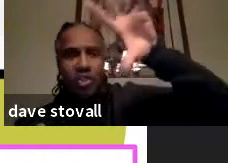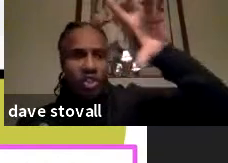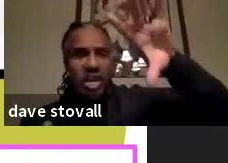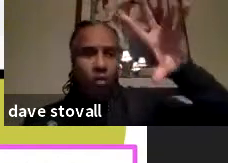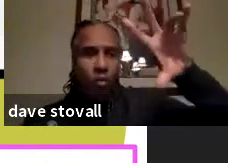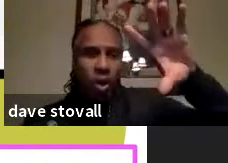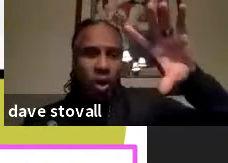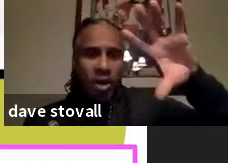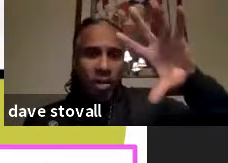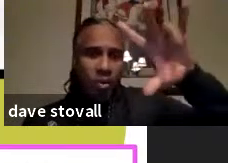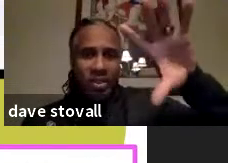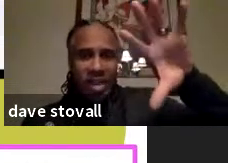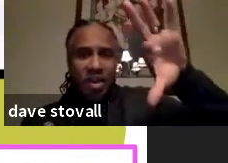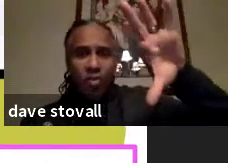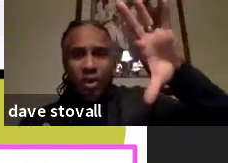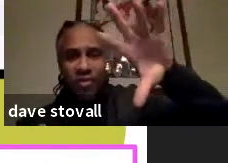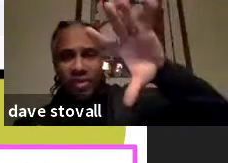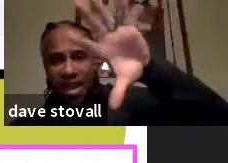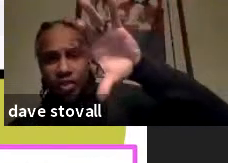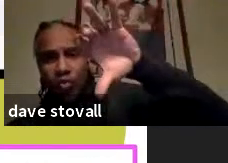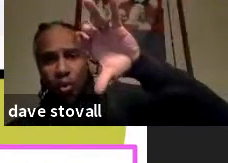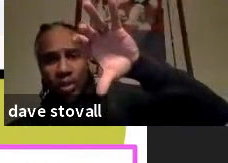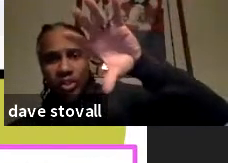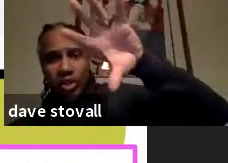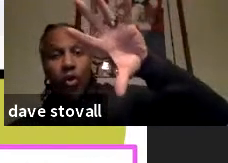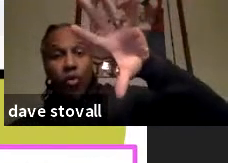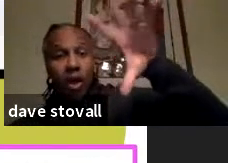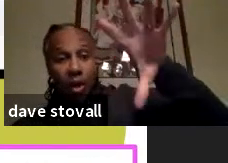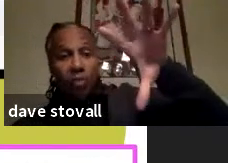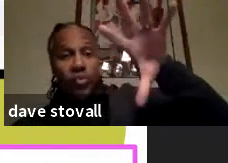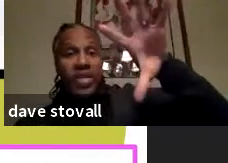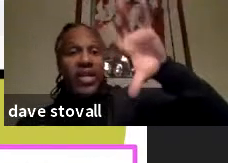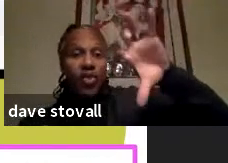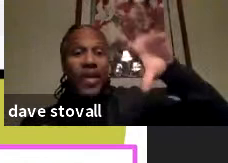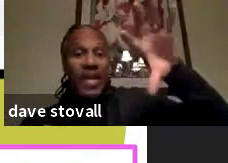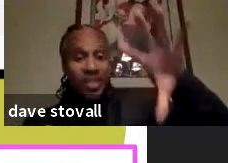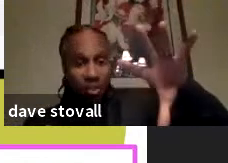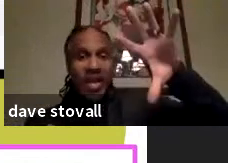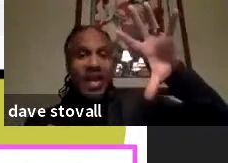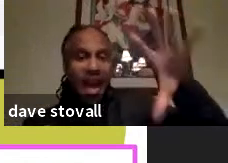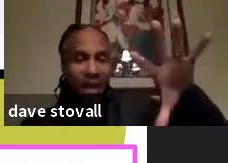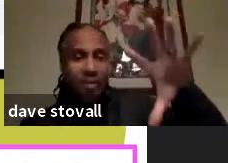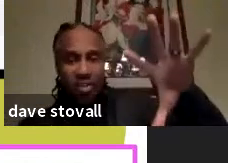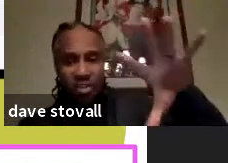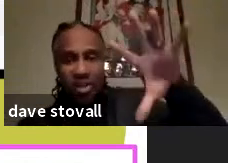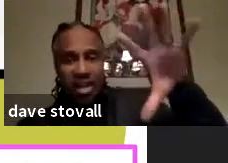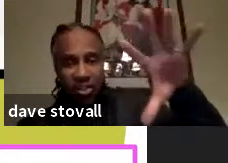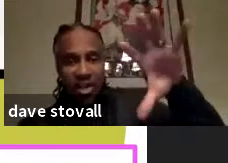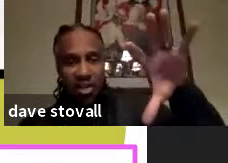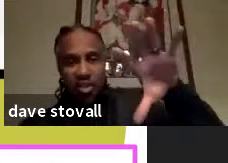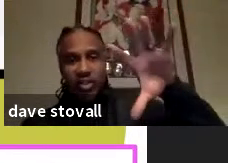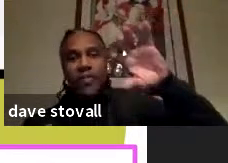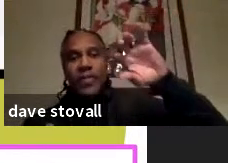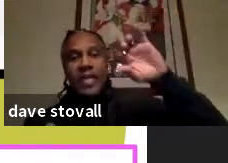reads, share one important takeaway from tonight that you want to hold close as you integrate